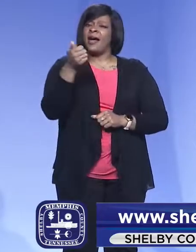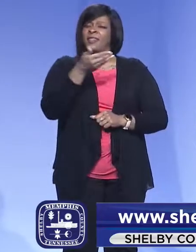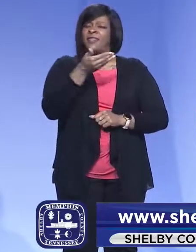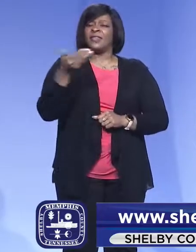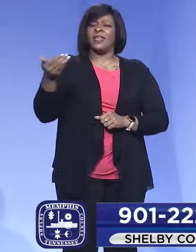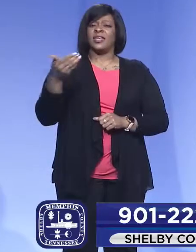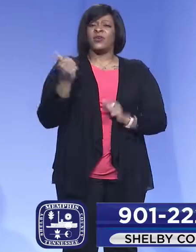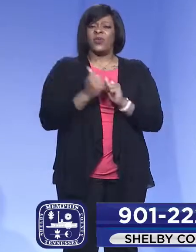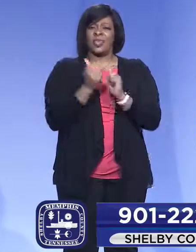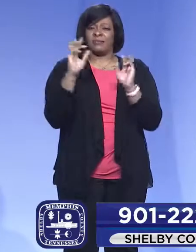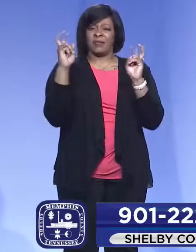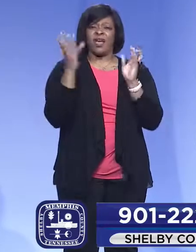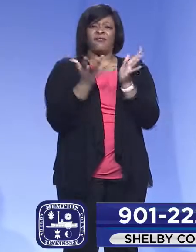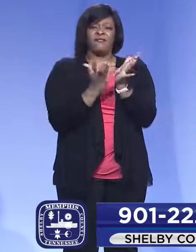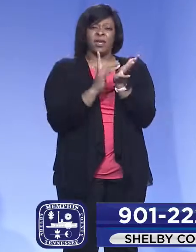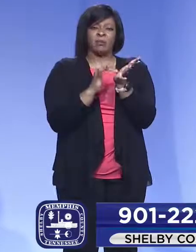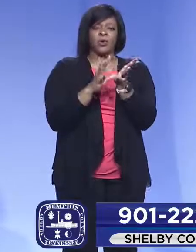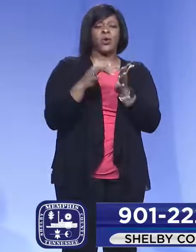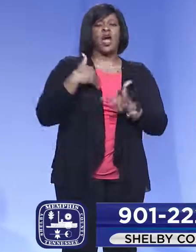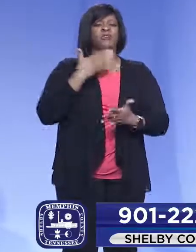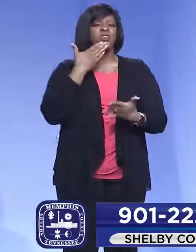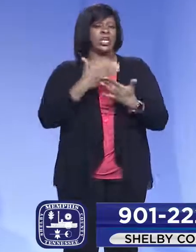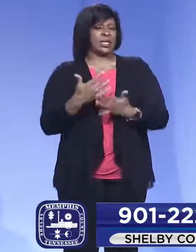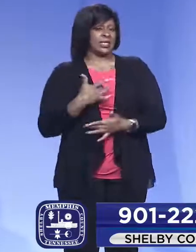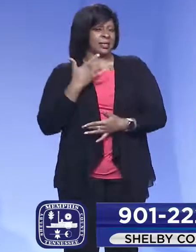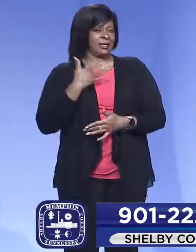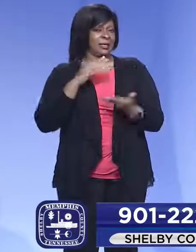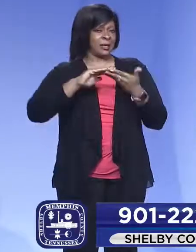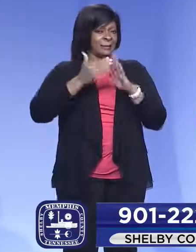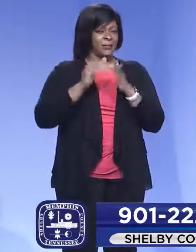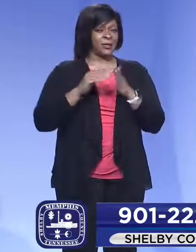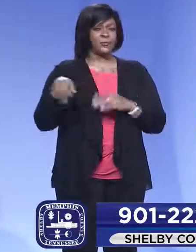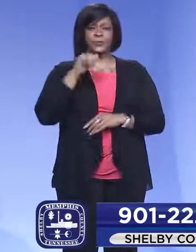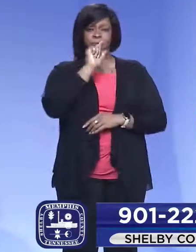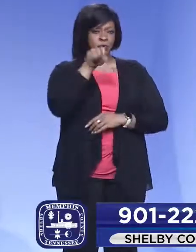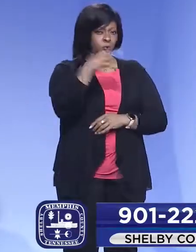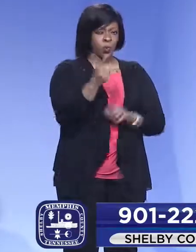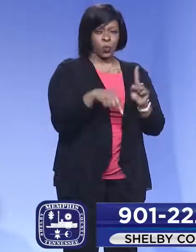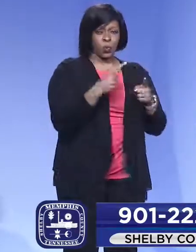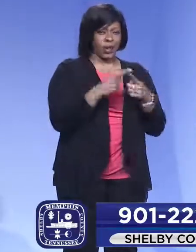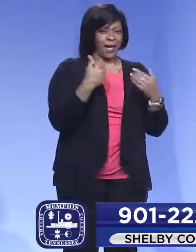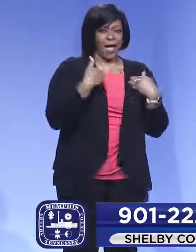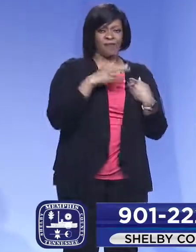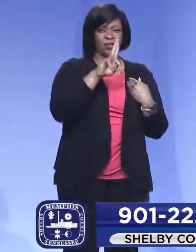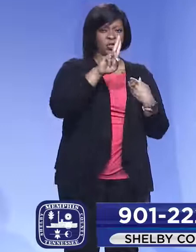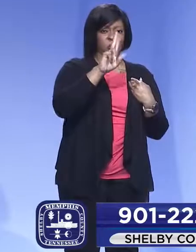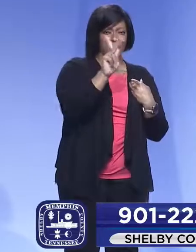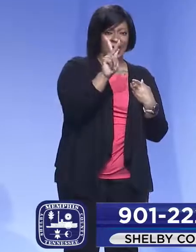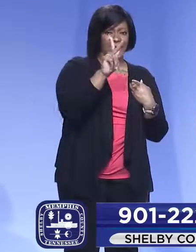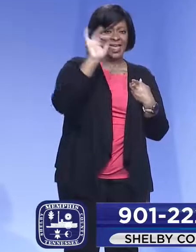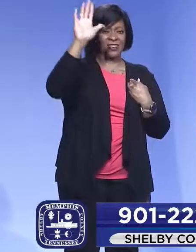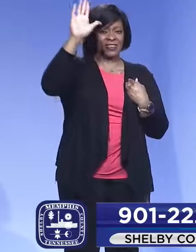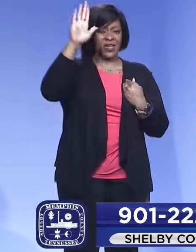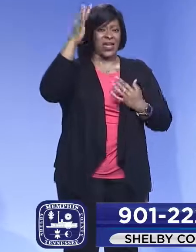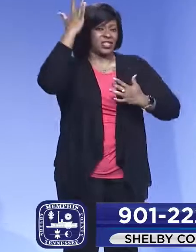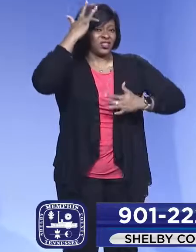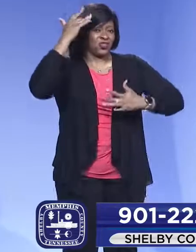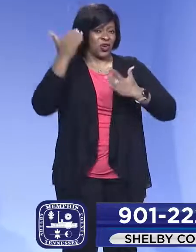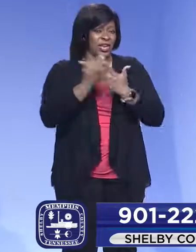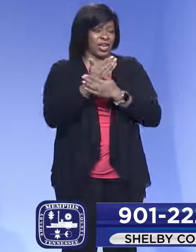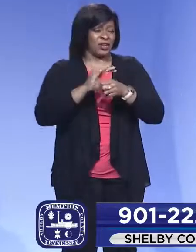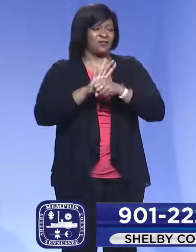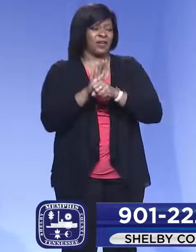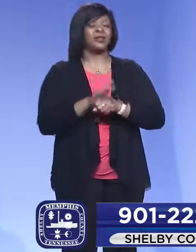with fingerprinting, is you want to have a good sense in a community, not just when you have the UK strain, but